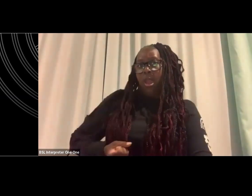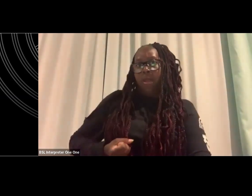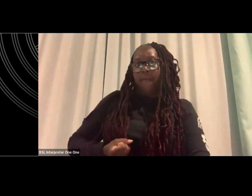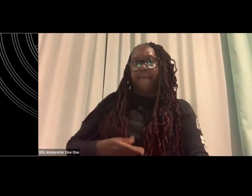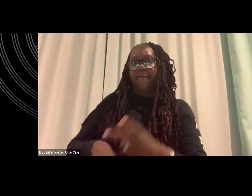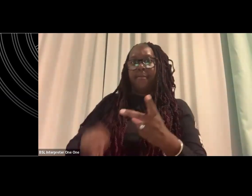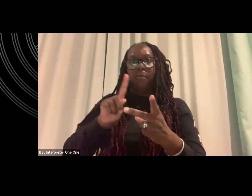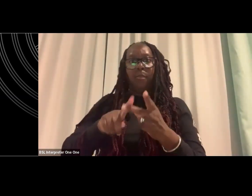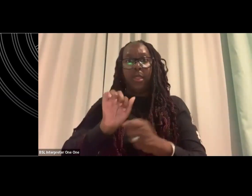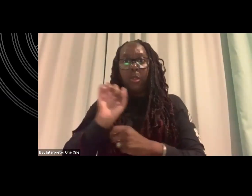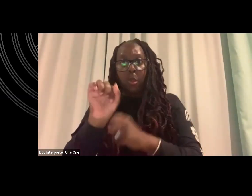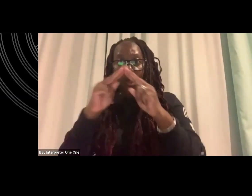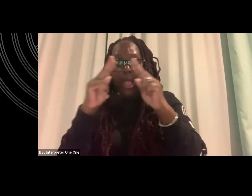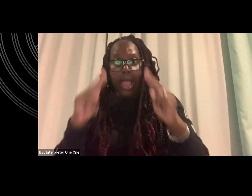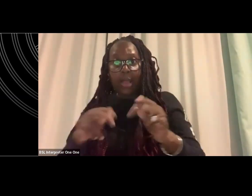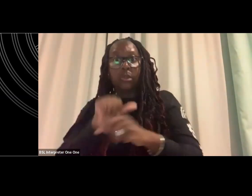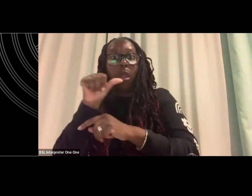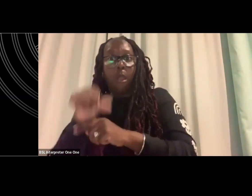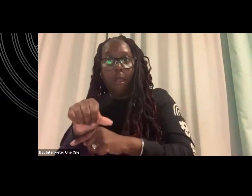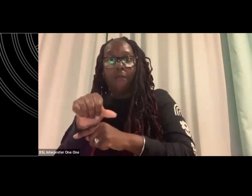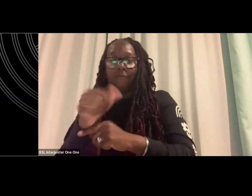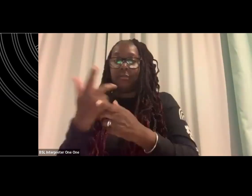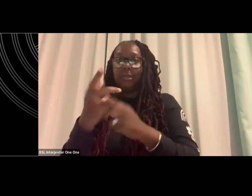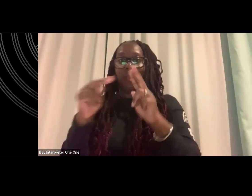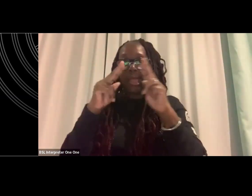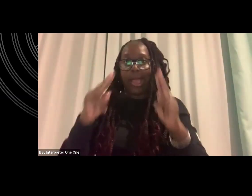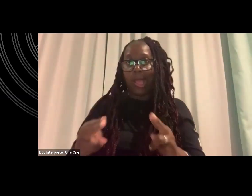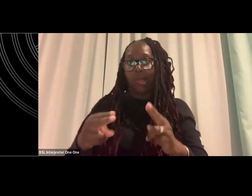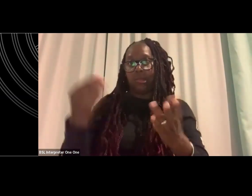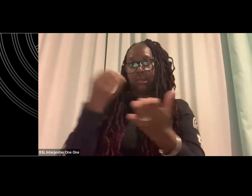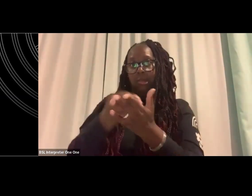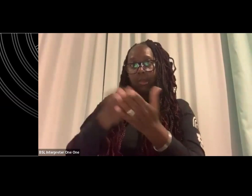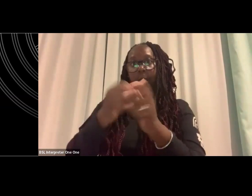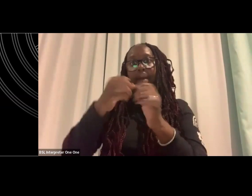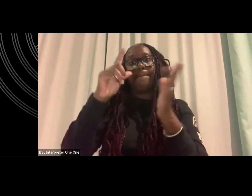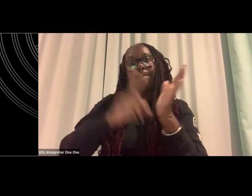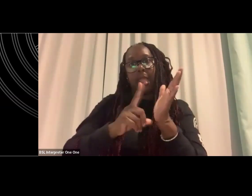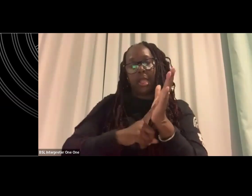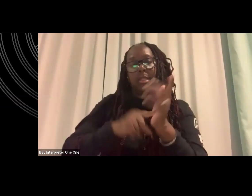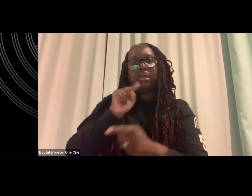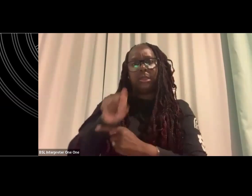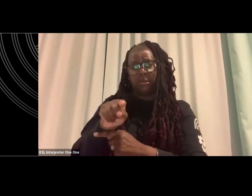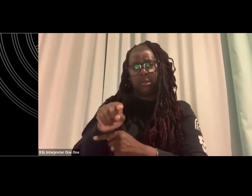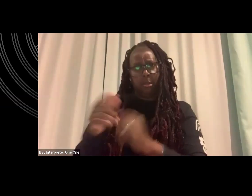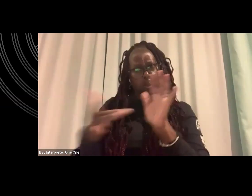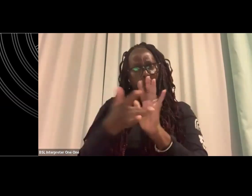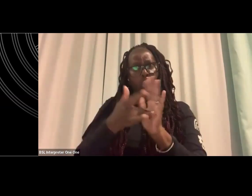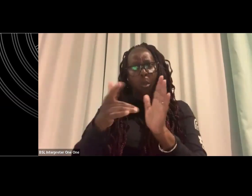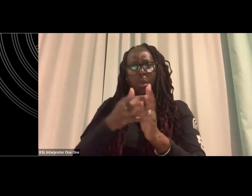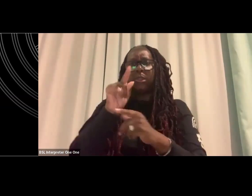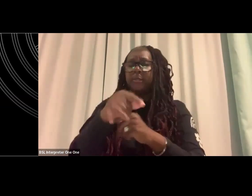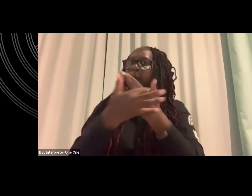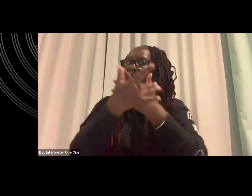within a household before or after housing costs? That's sound, that's important. A number of